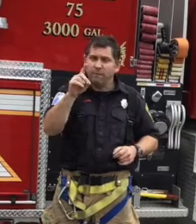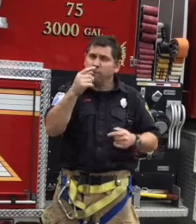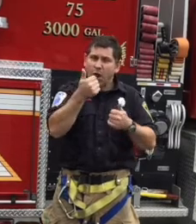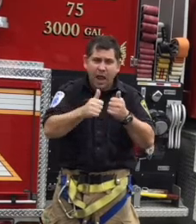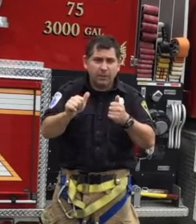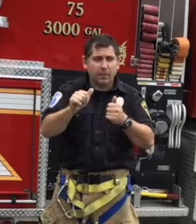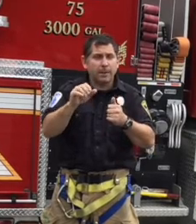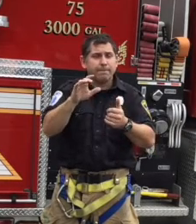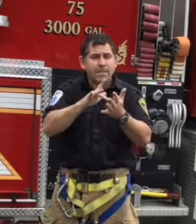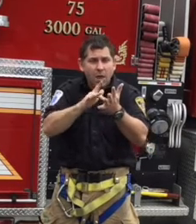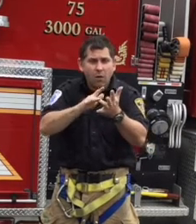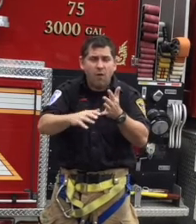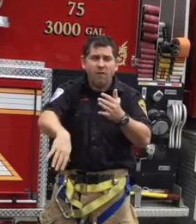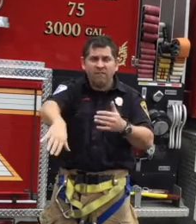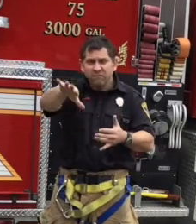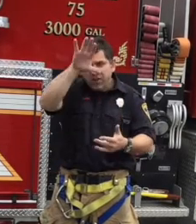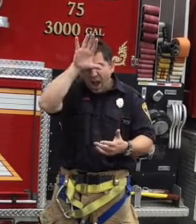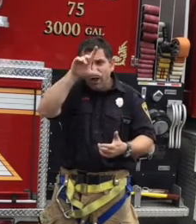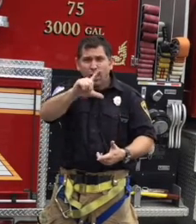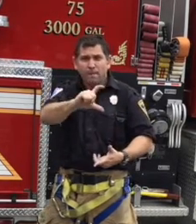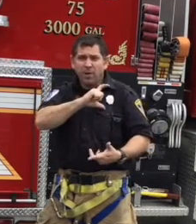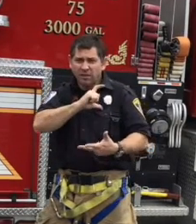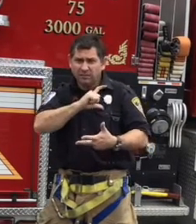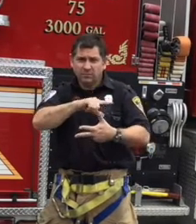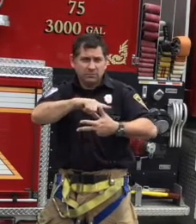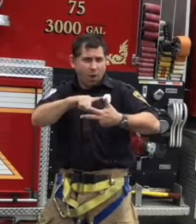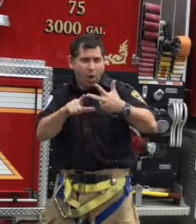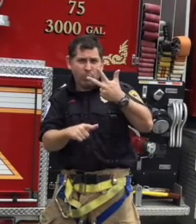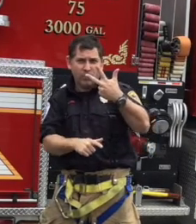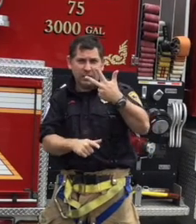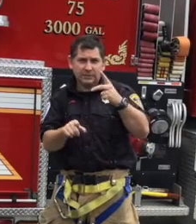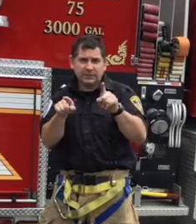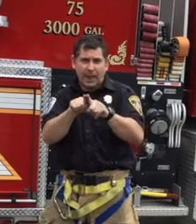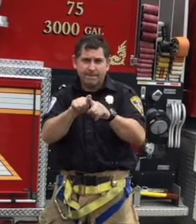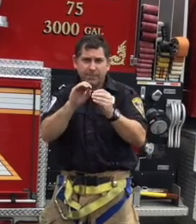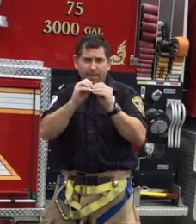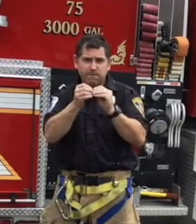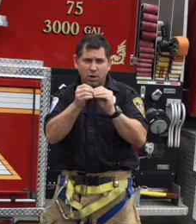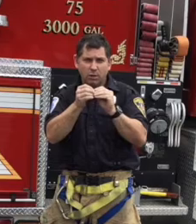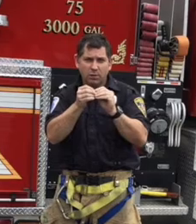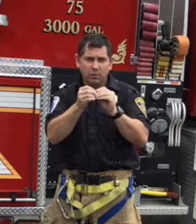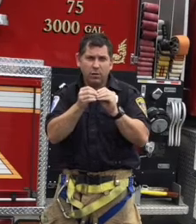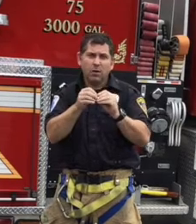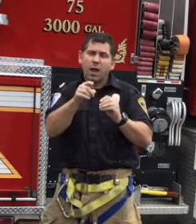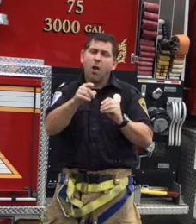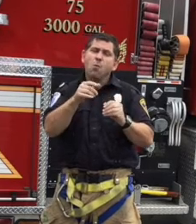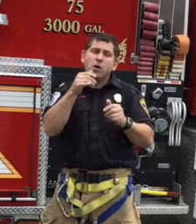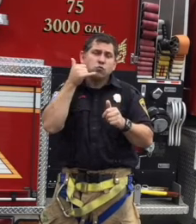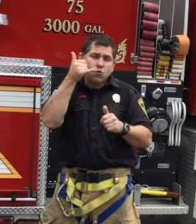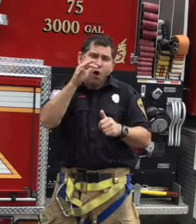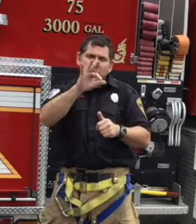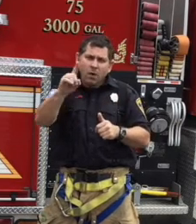emergencies. For a medical, fire, or police emergency, you use the same number,